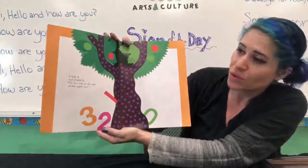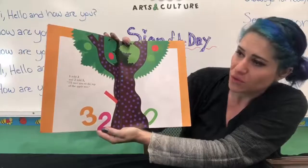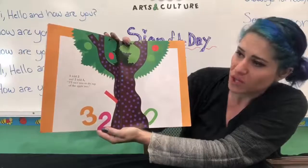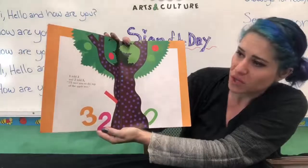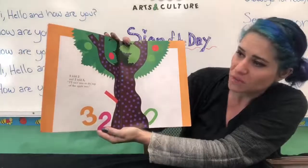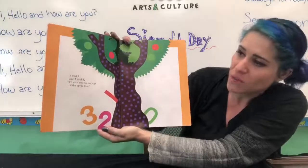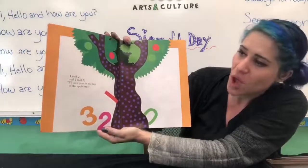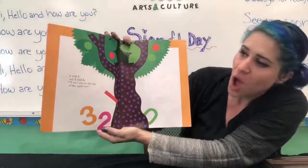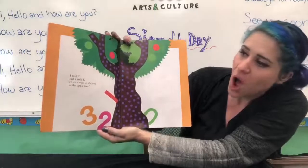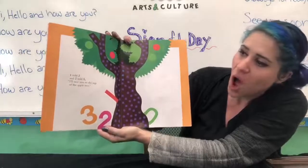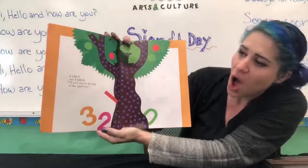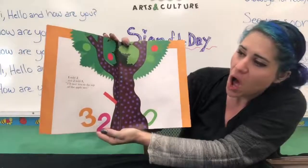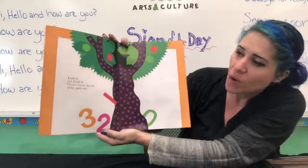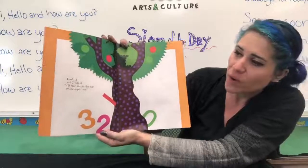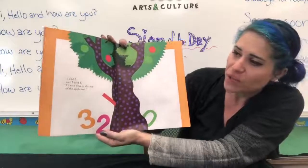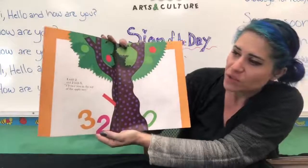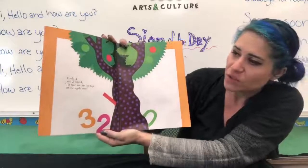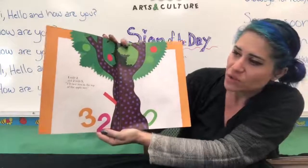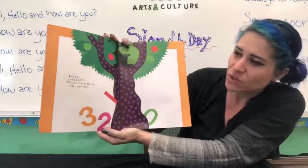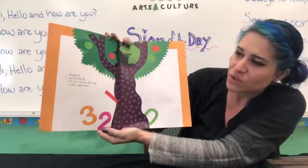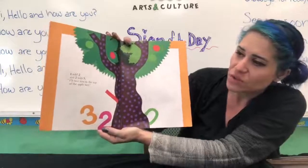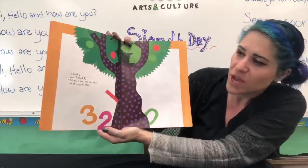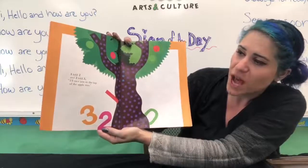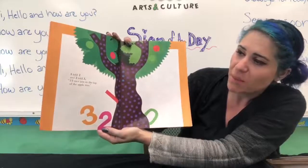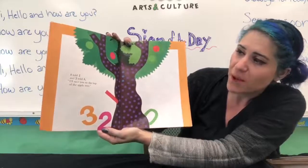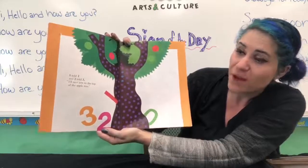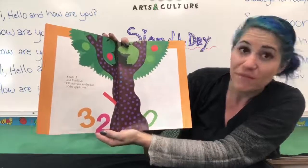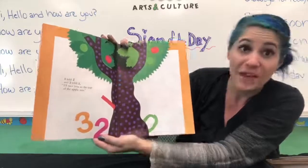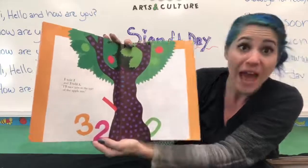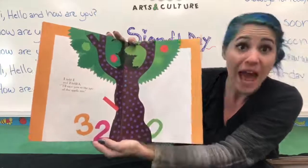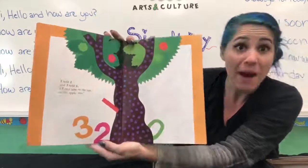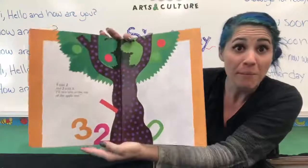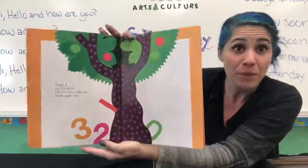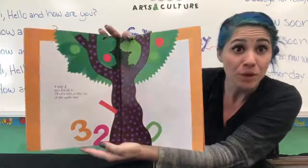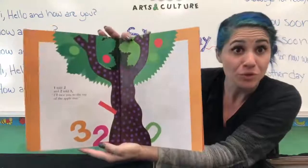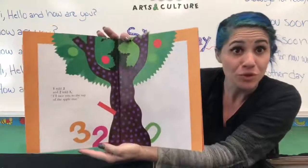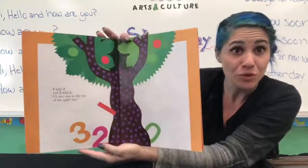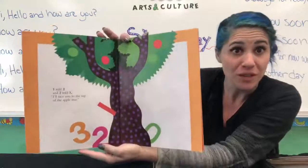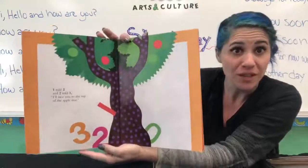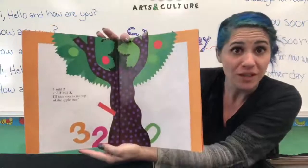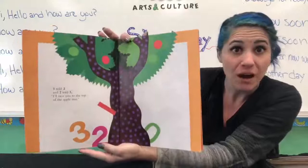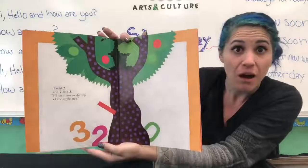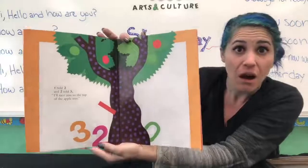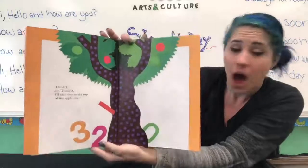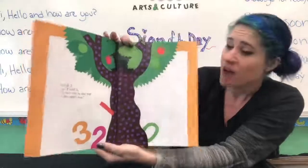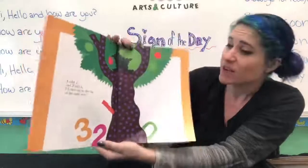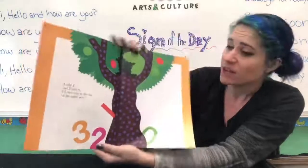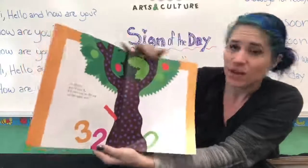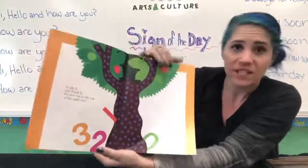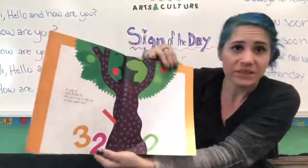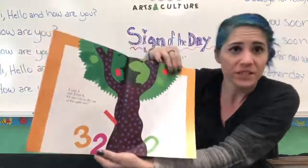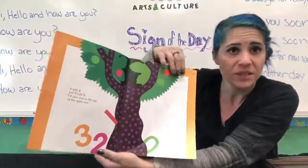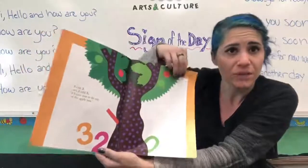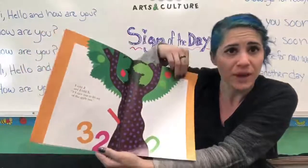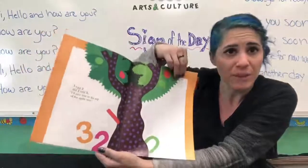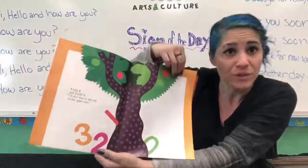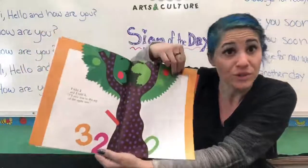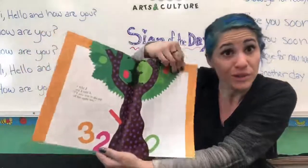1 told 2 and 2 told 3. I'll race you to the top of the apple tree. Have any of you guys ever seen a real apple tree in